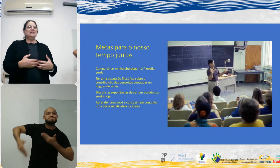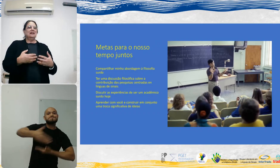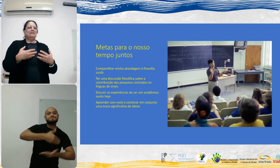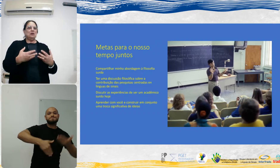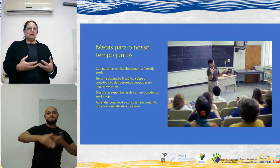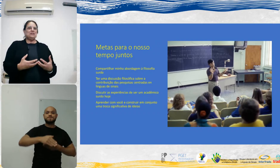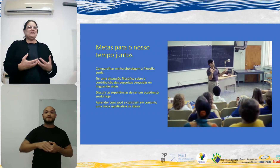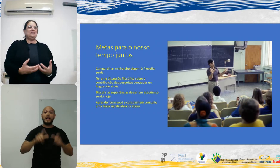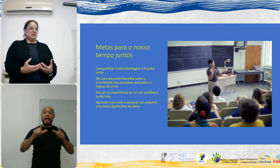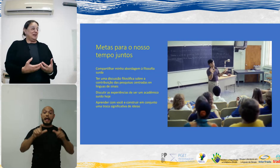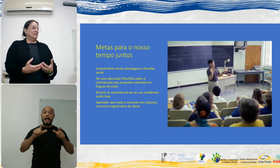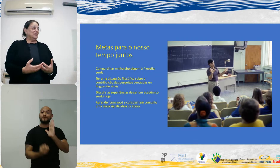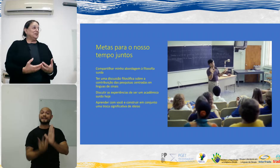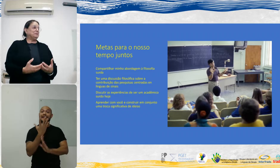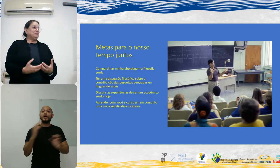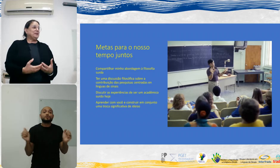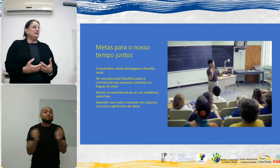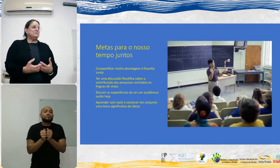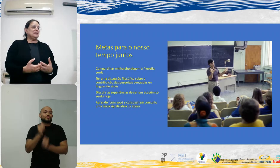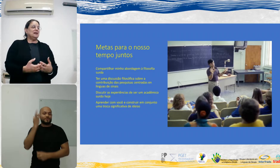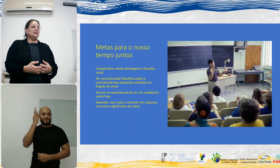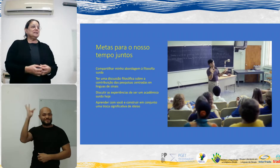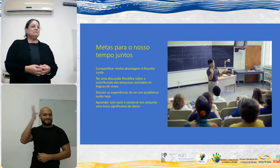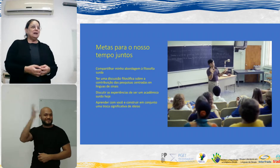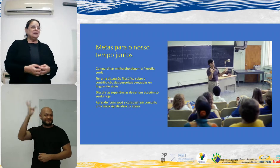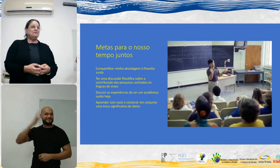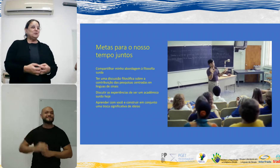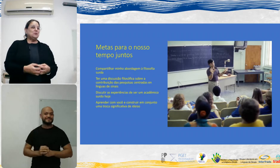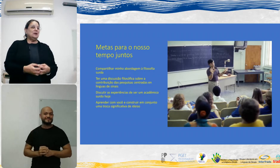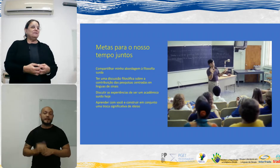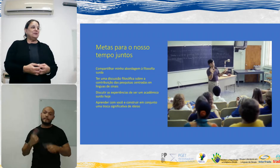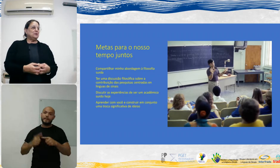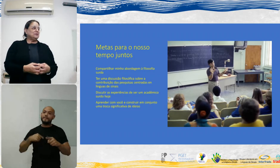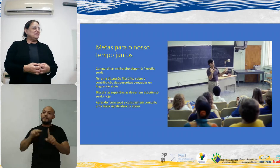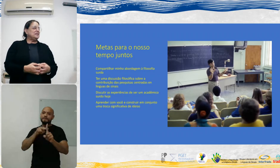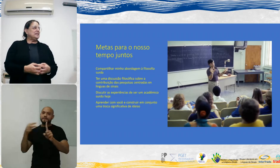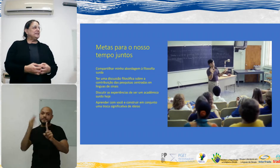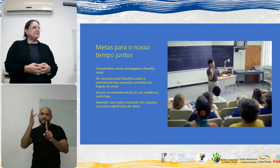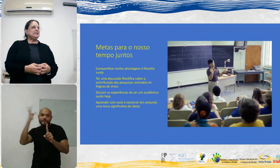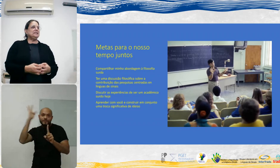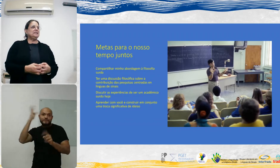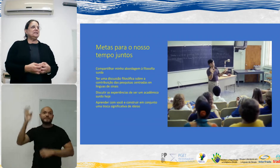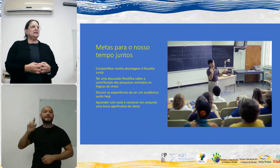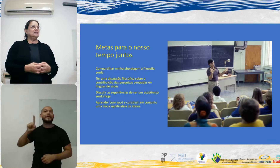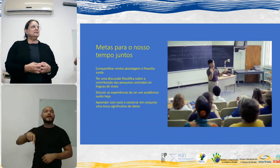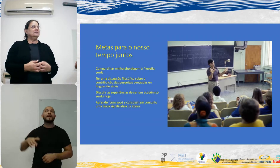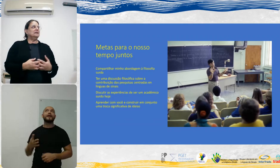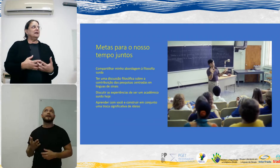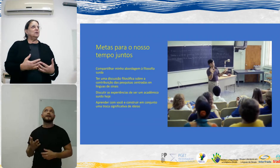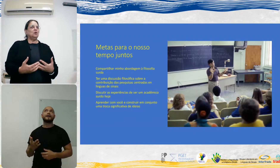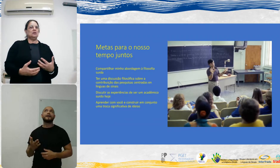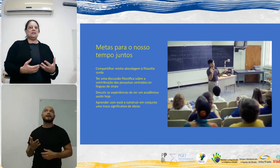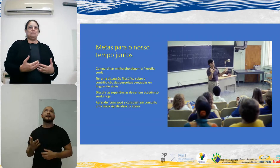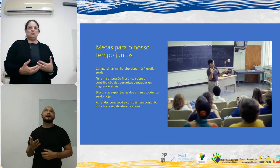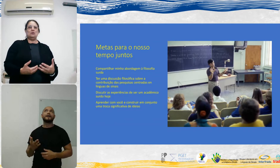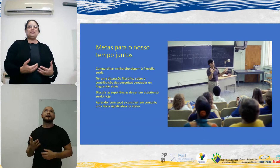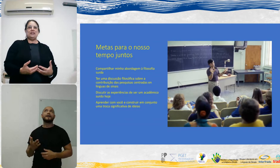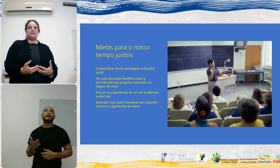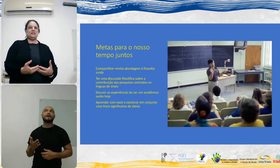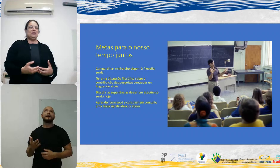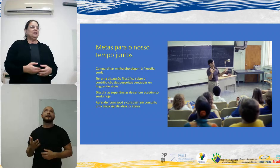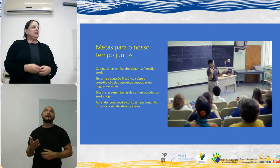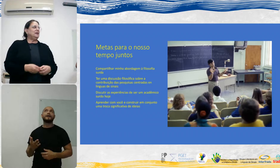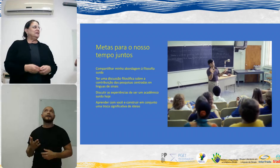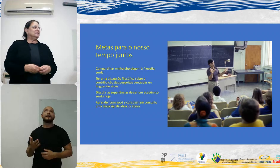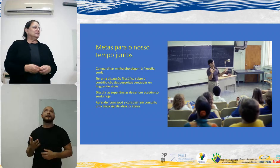create philosophy together, because my view of philosophy is it is a dialogue in